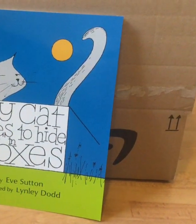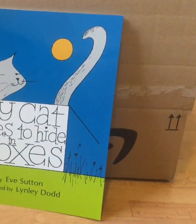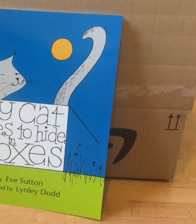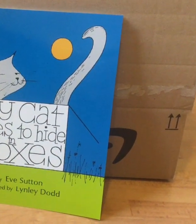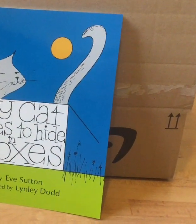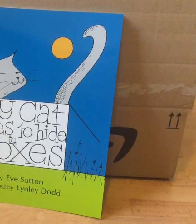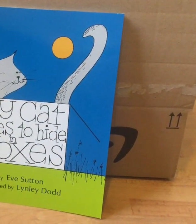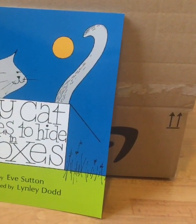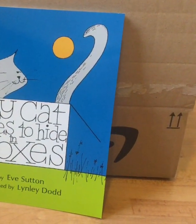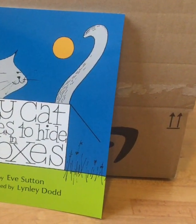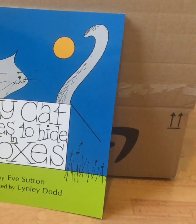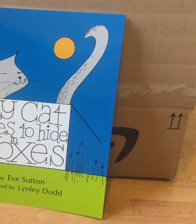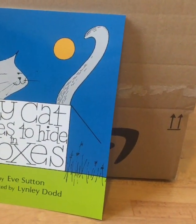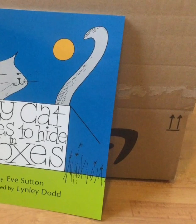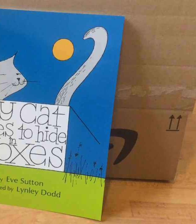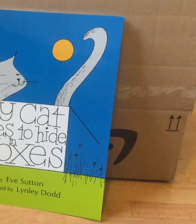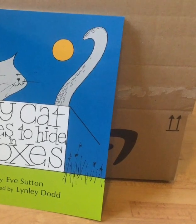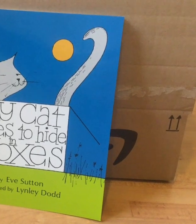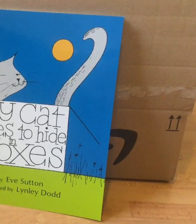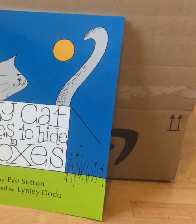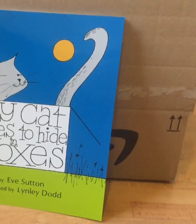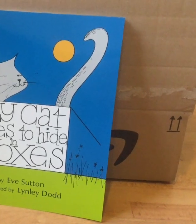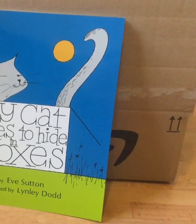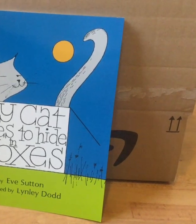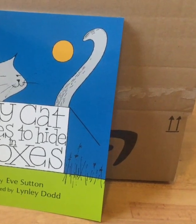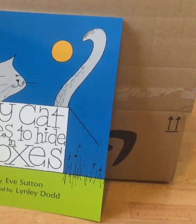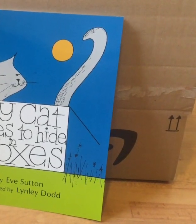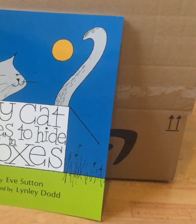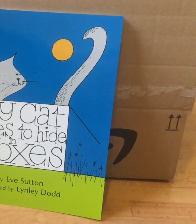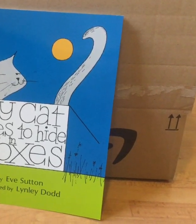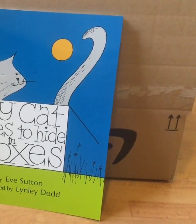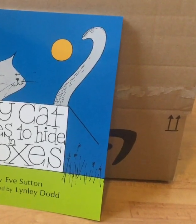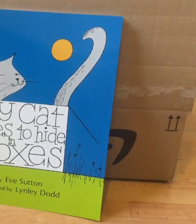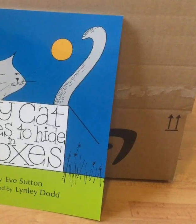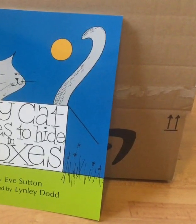Boxes by Sutton.